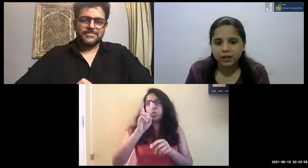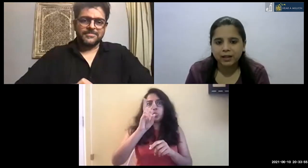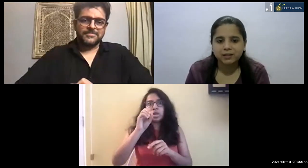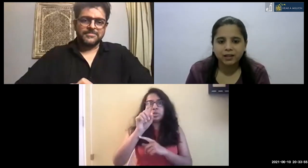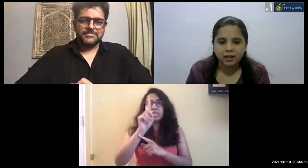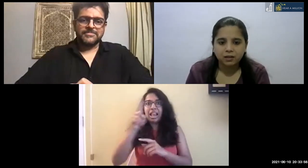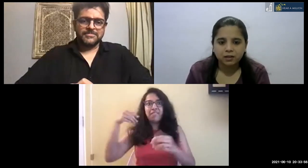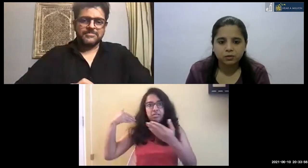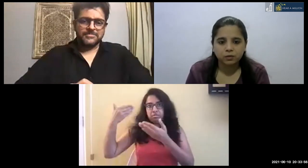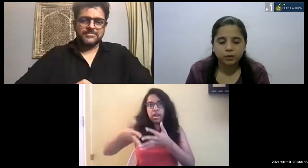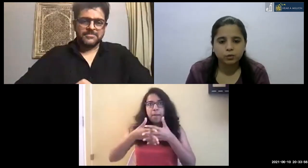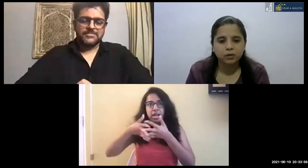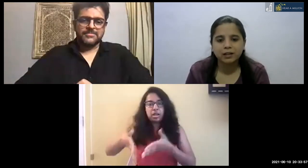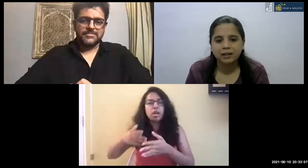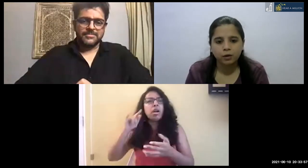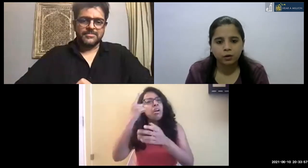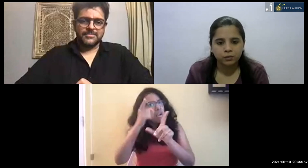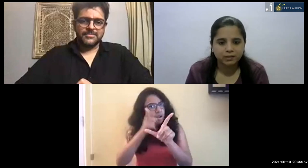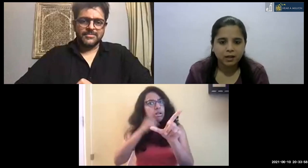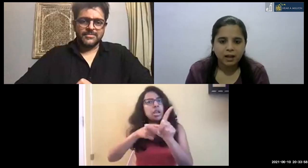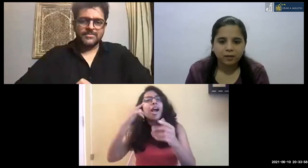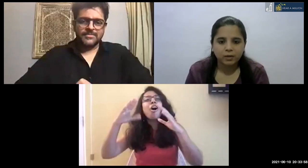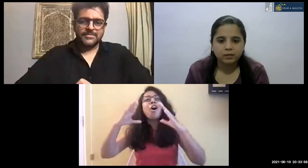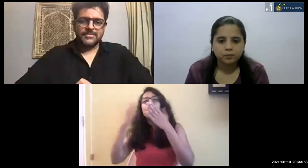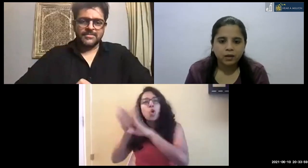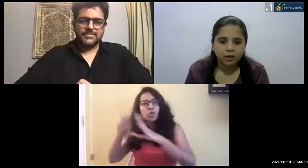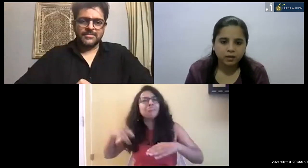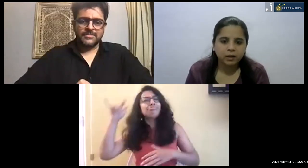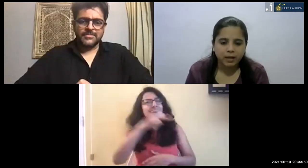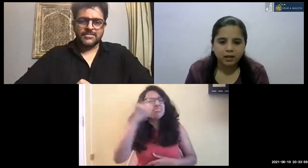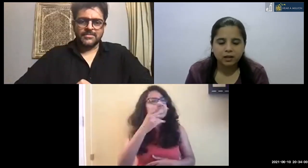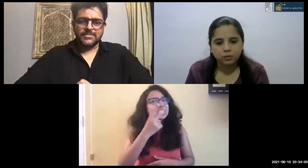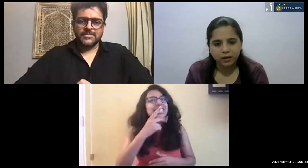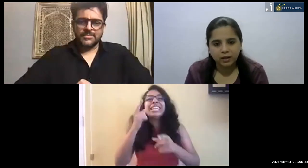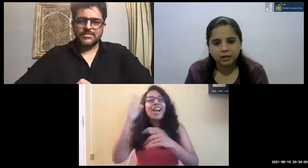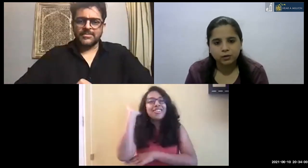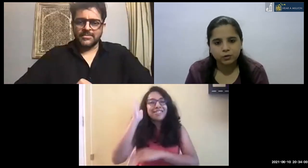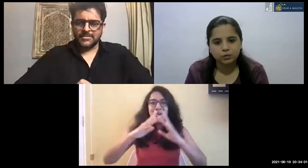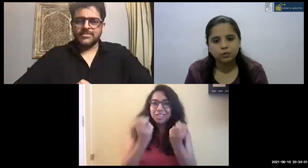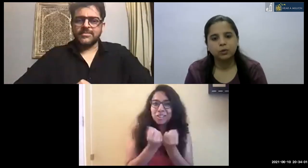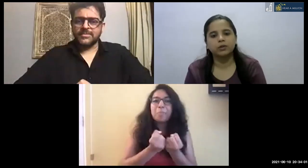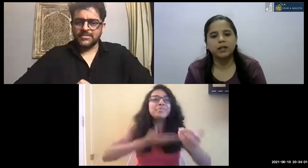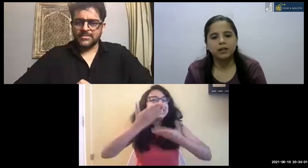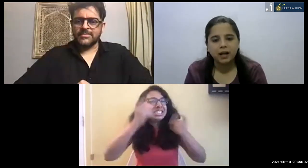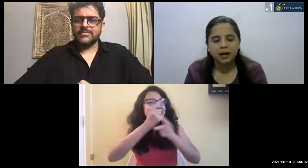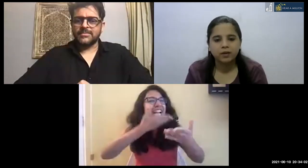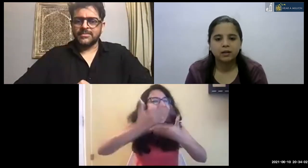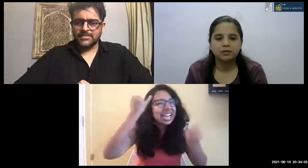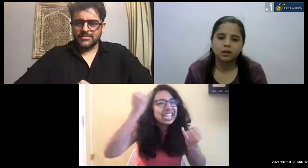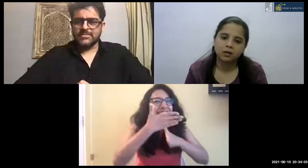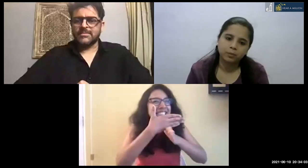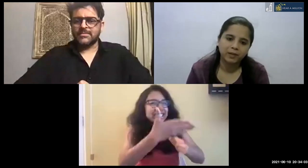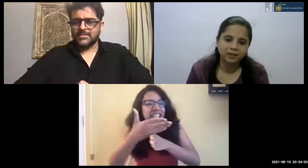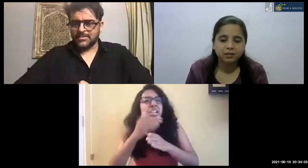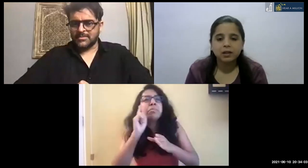I was looking at the India, so from 2011 onwards, I've been here in America. So we used to go to the India and